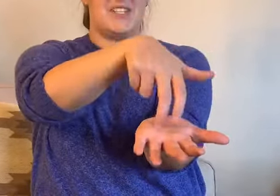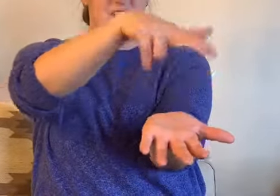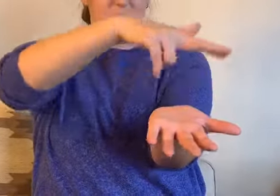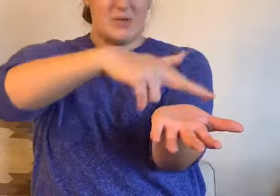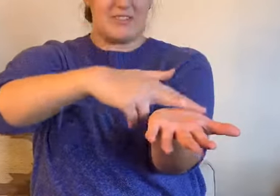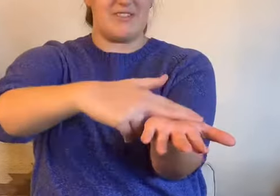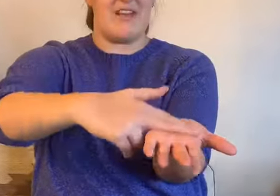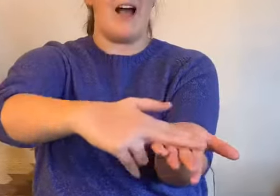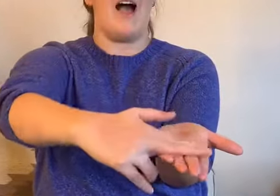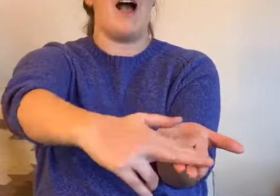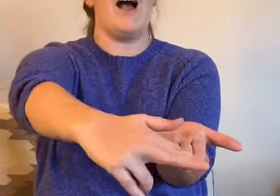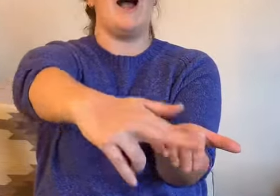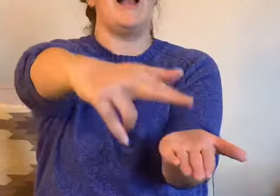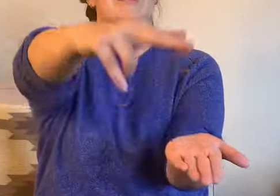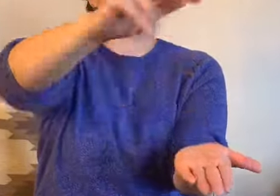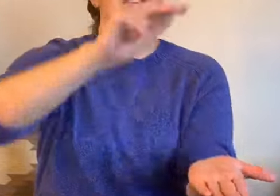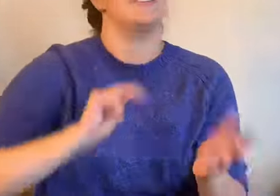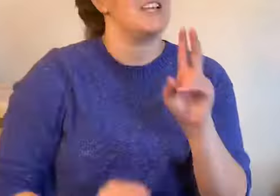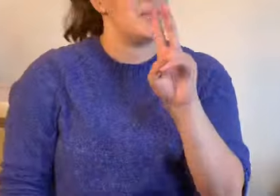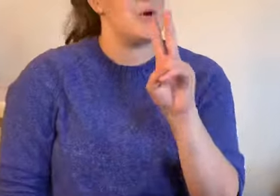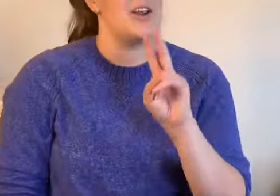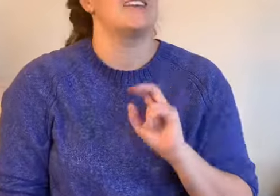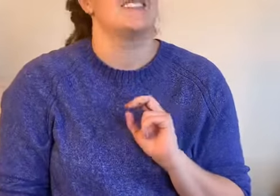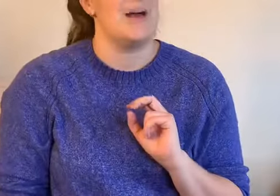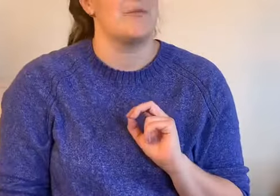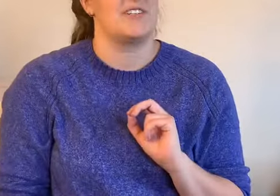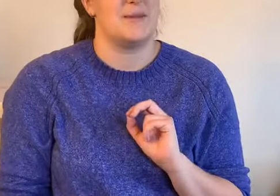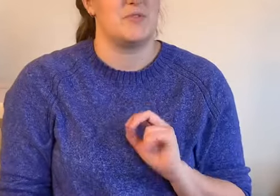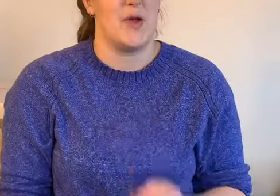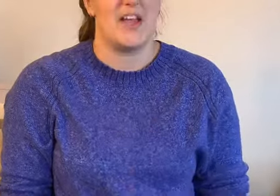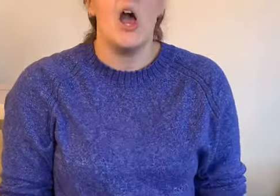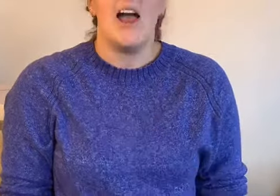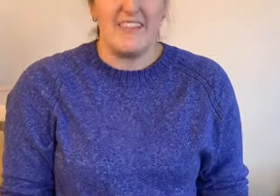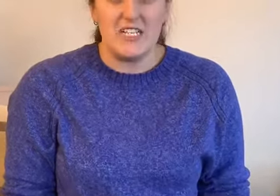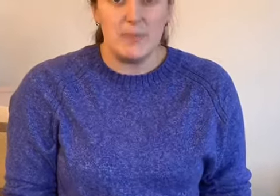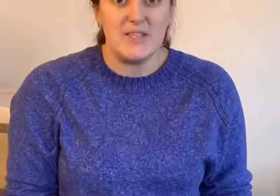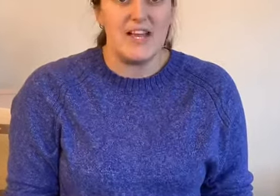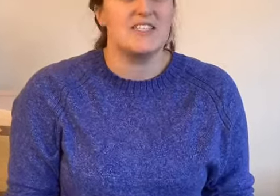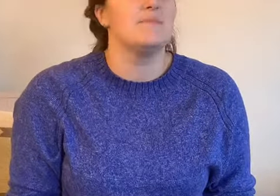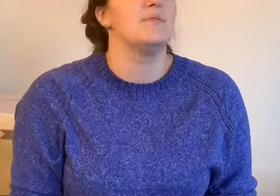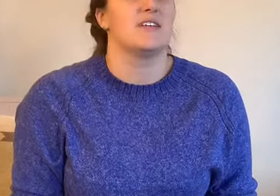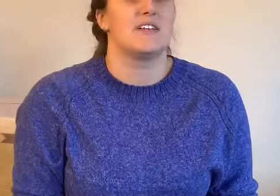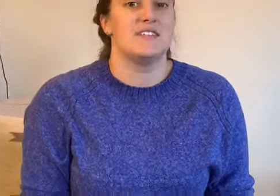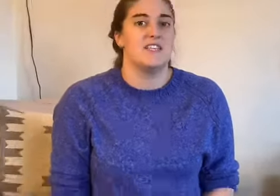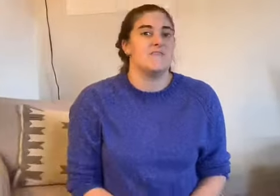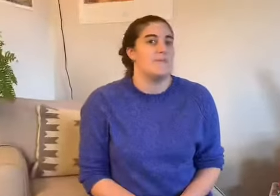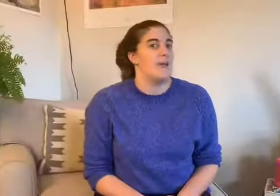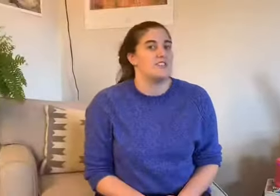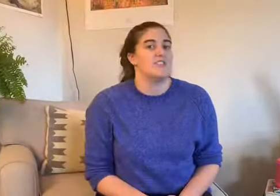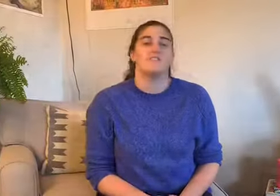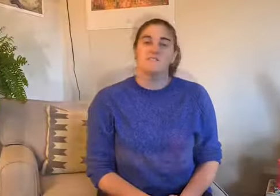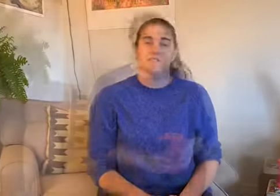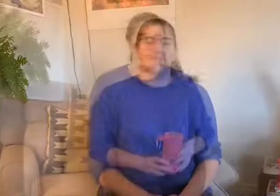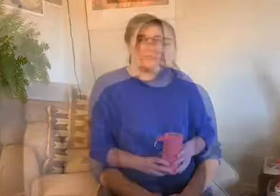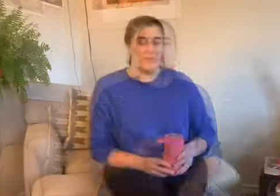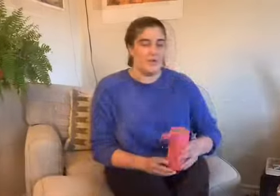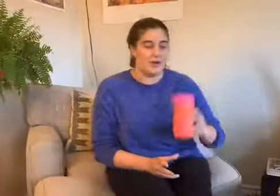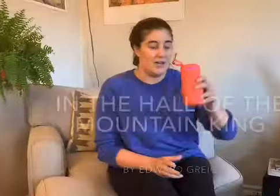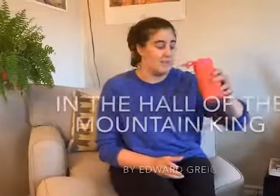tiptoe, slide. So the second part has a lot more tiptoeing. Let's put that to music and see if it matches. All right, got my